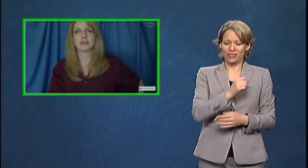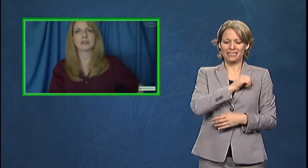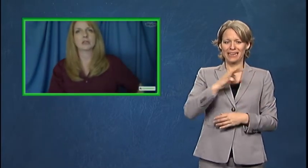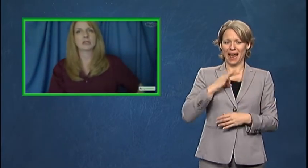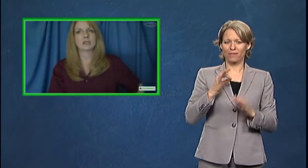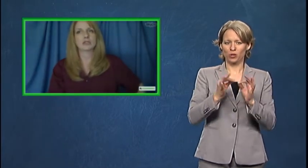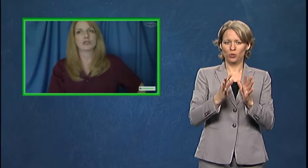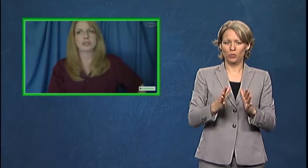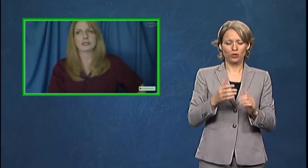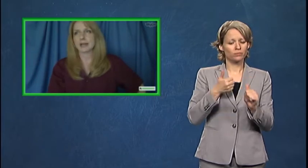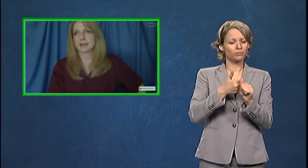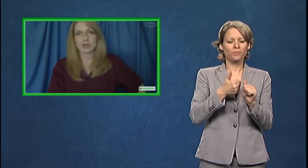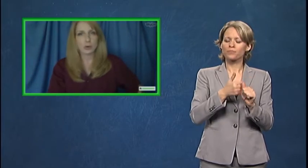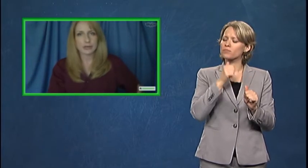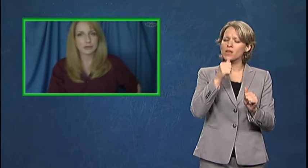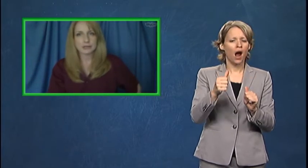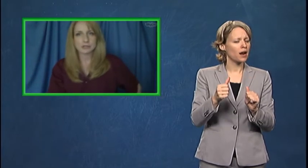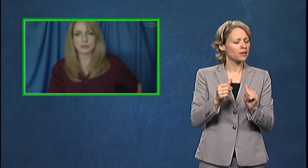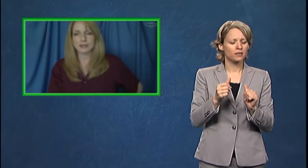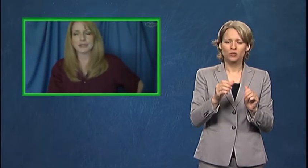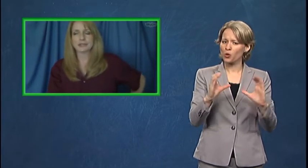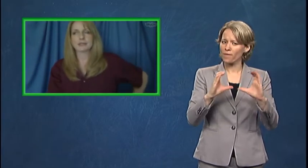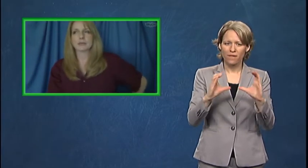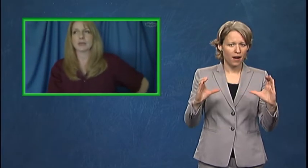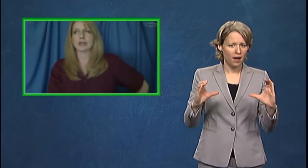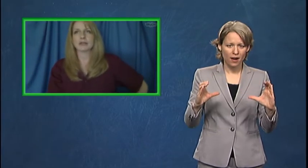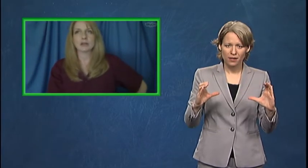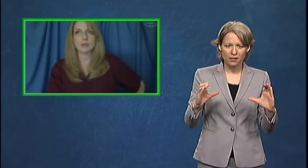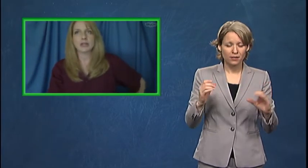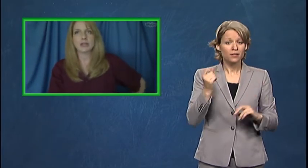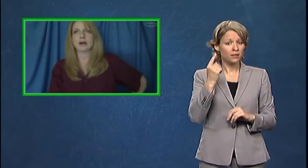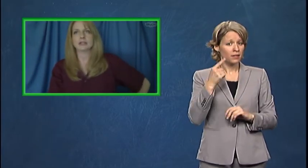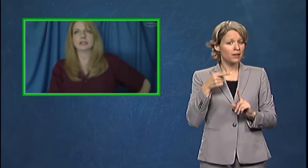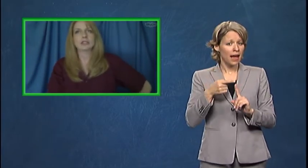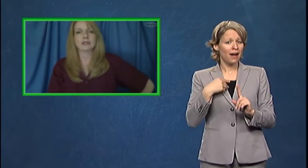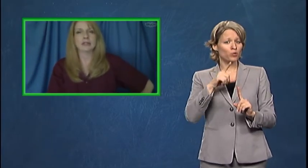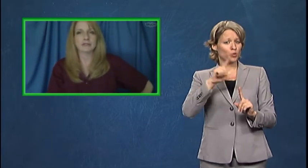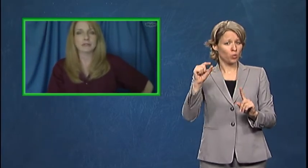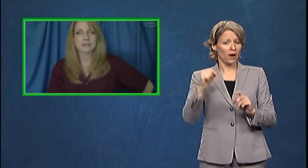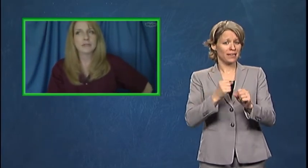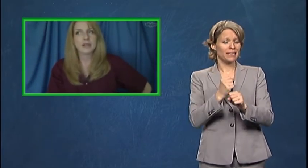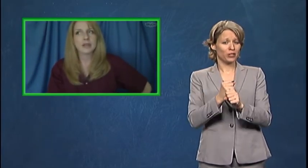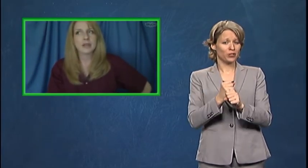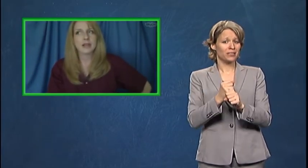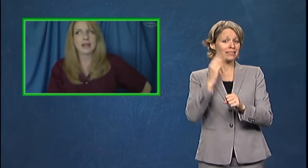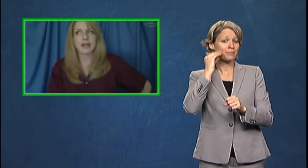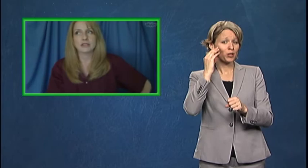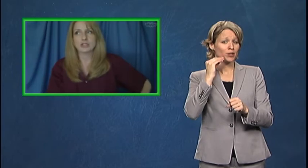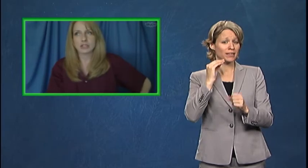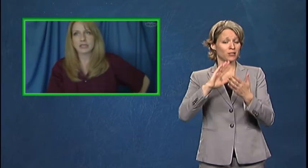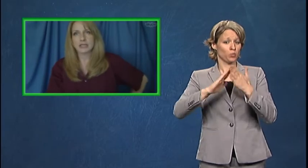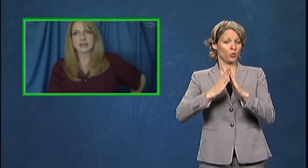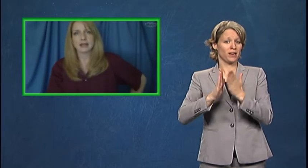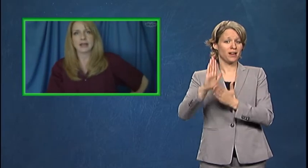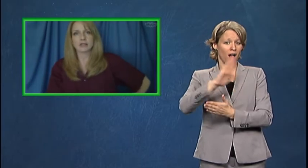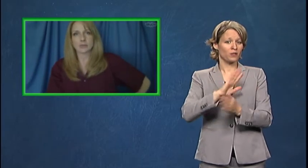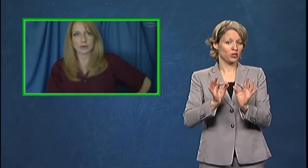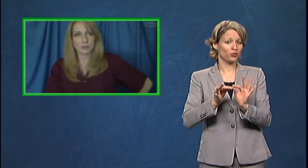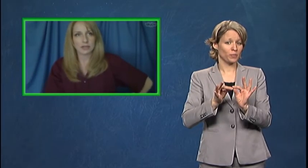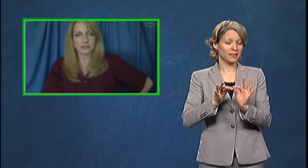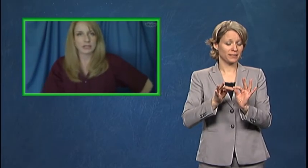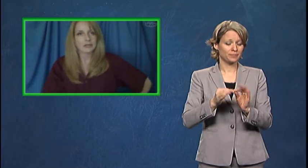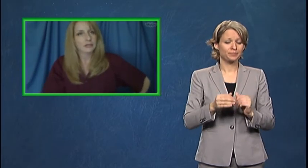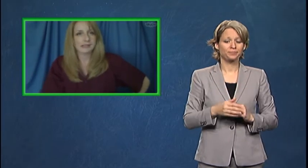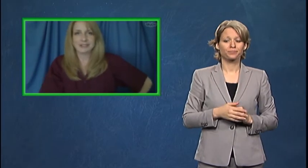and she's got about 20 years experience working at the community college level, and she has